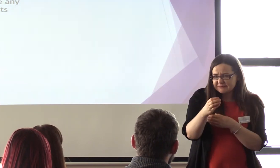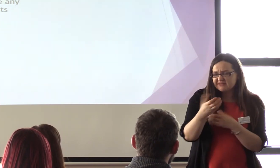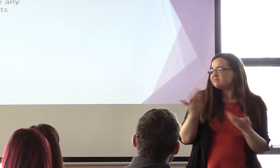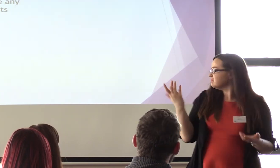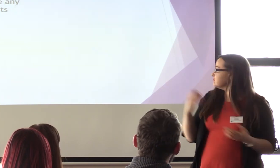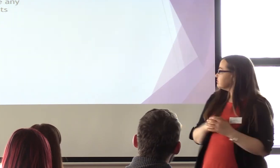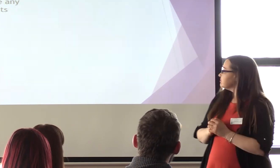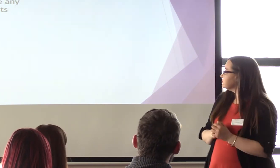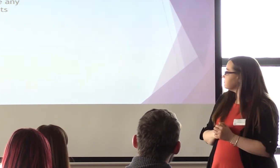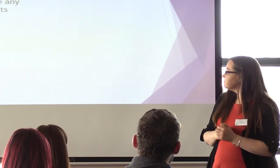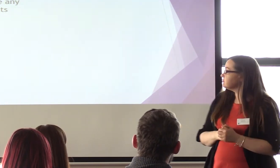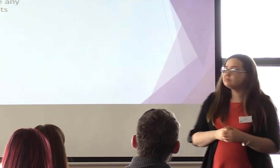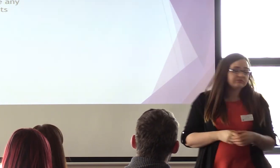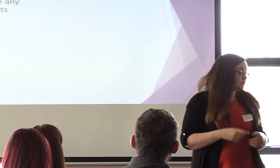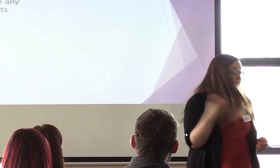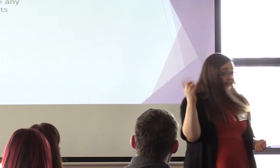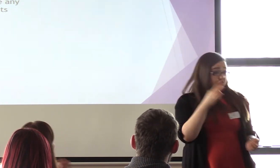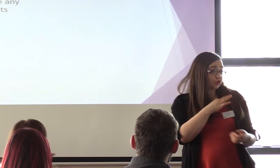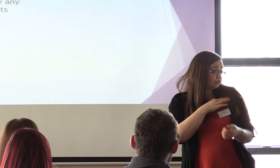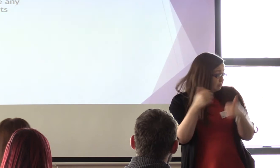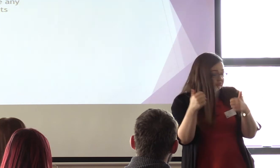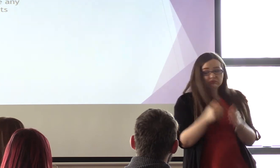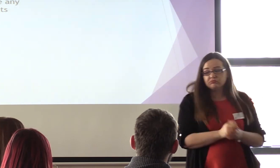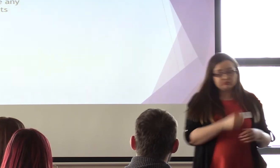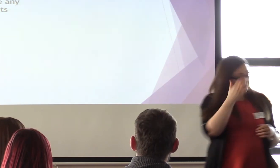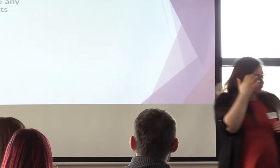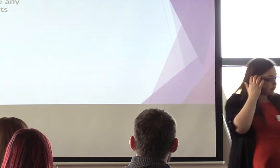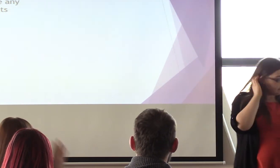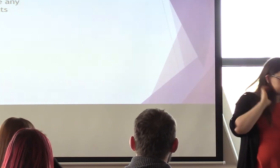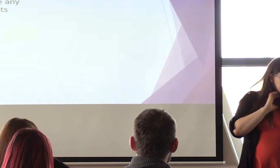they would find a replacement, which is a good outcome.